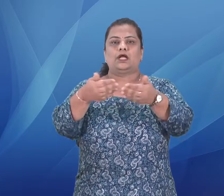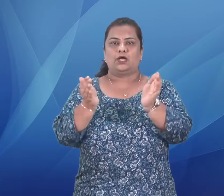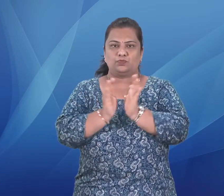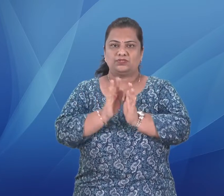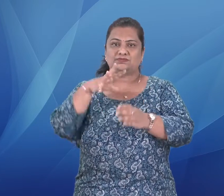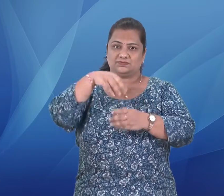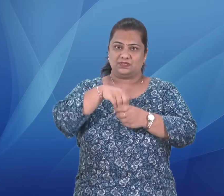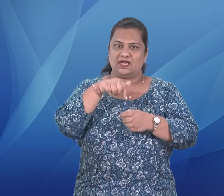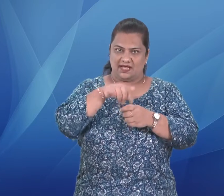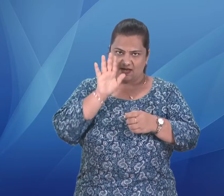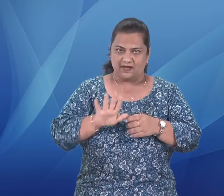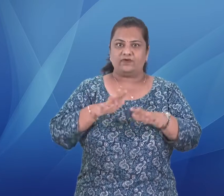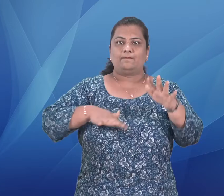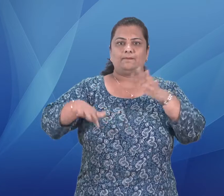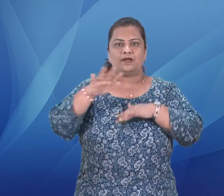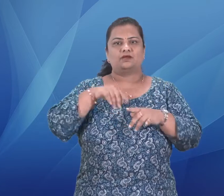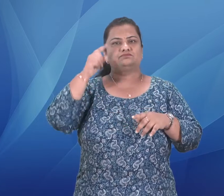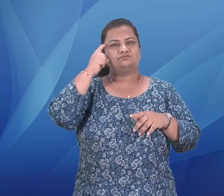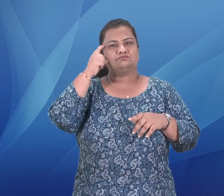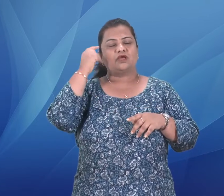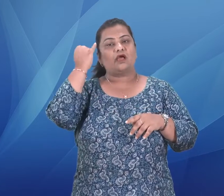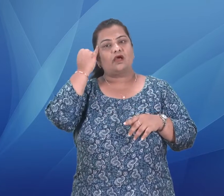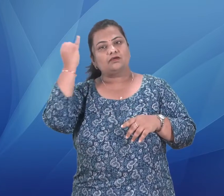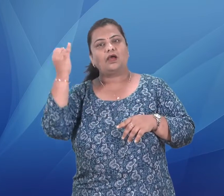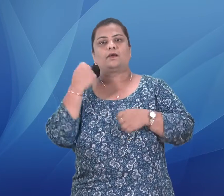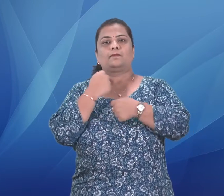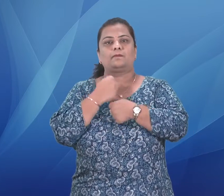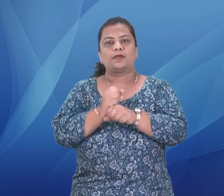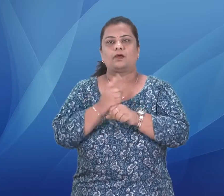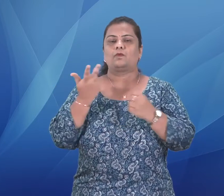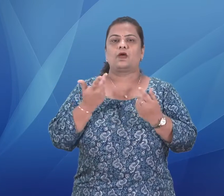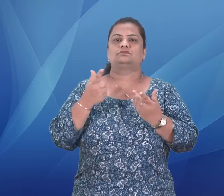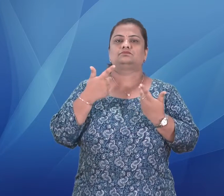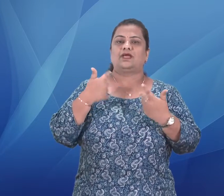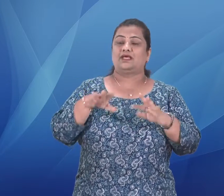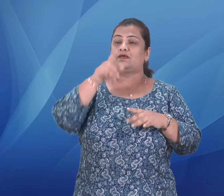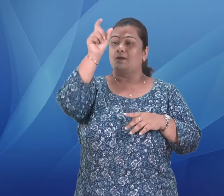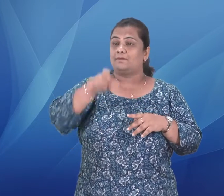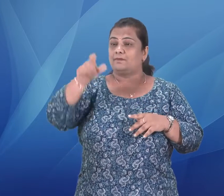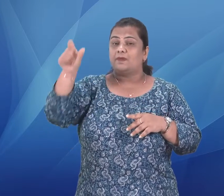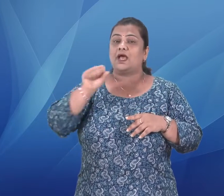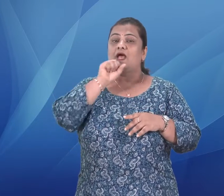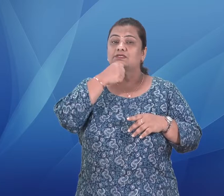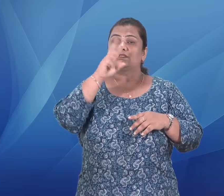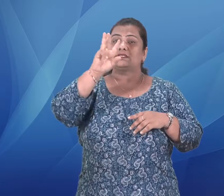entire state. The idea is to prepare a statewide community registry of those above 30 years with NCDs